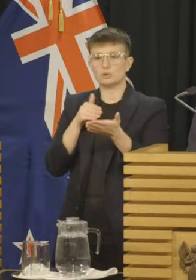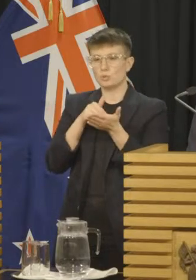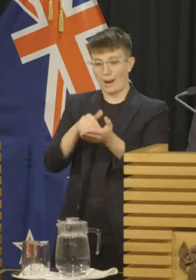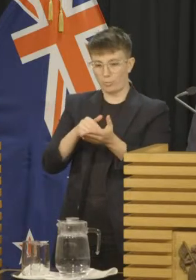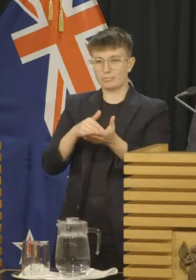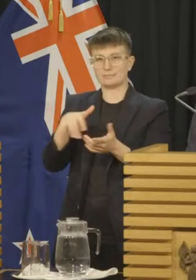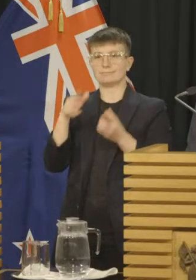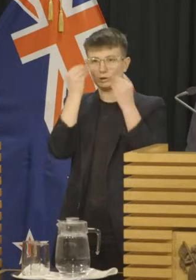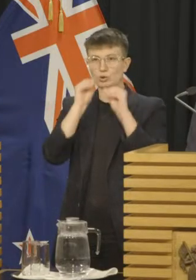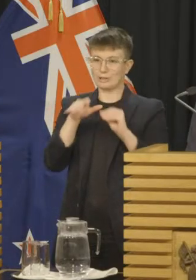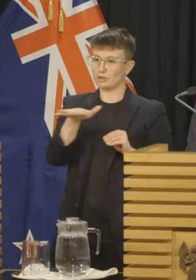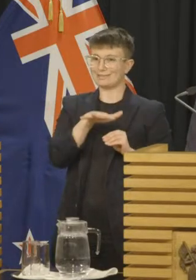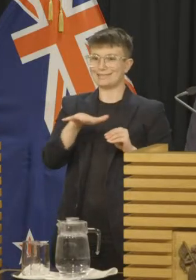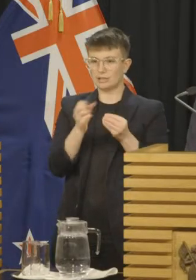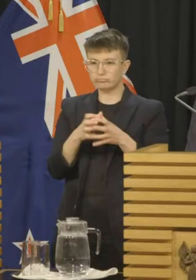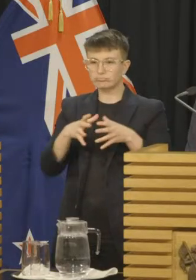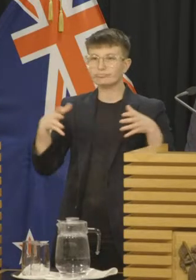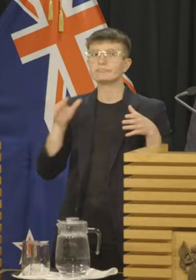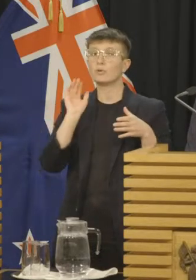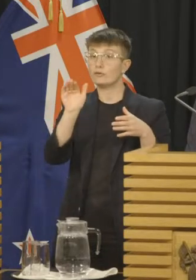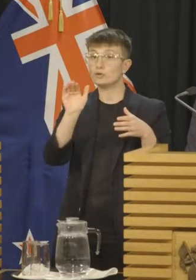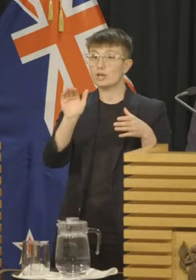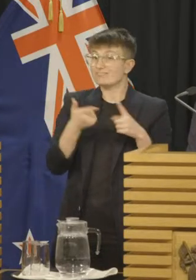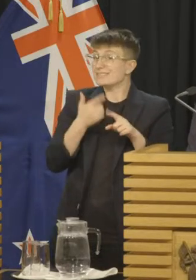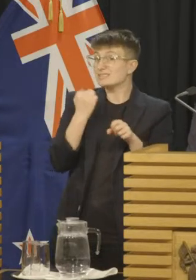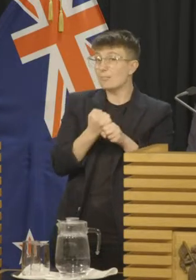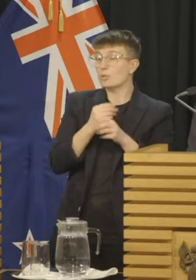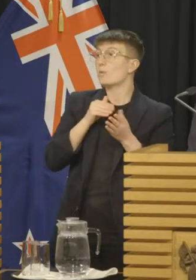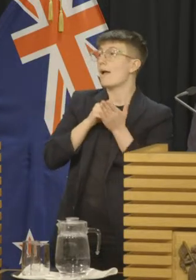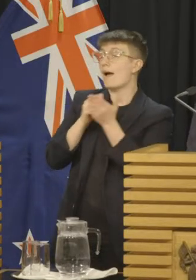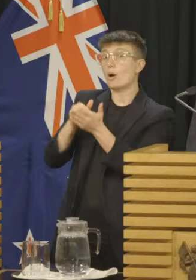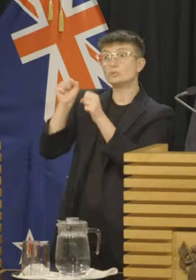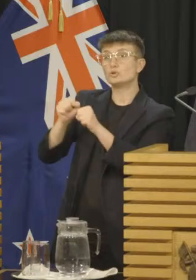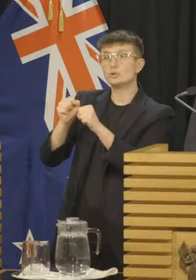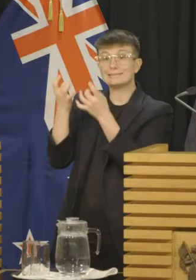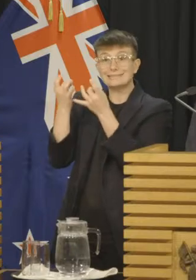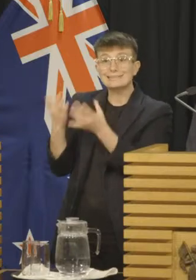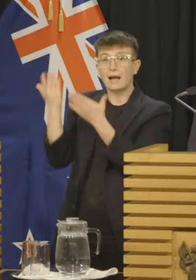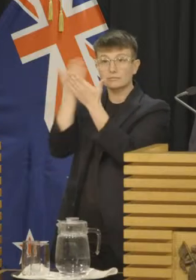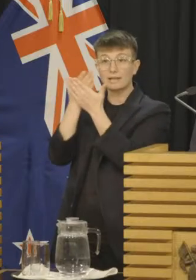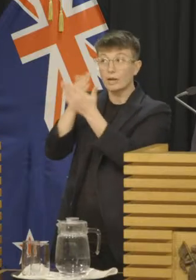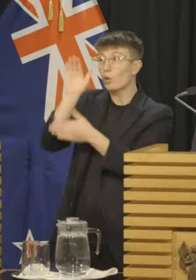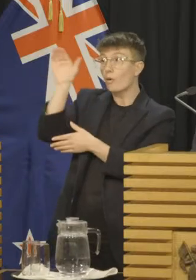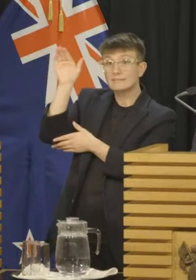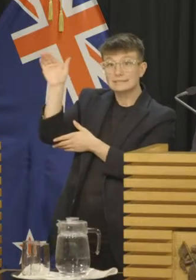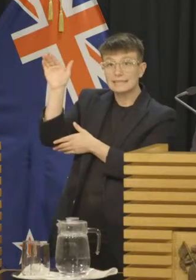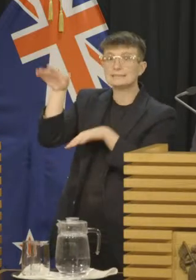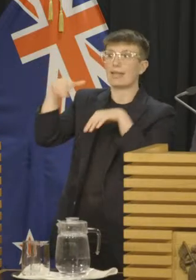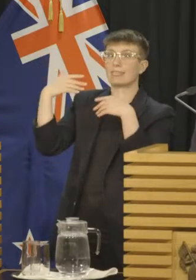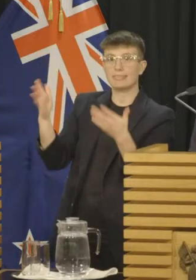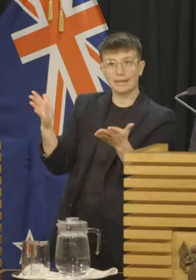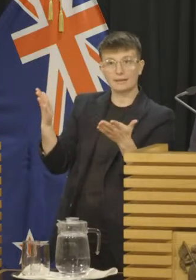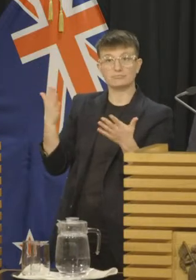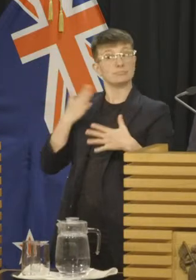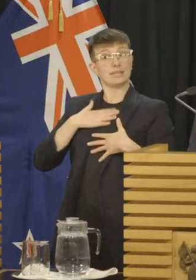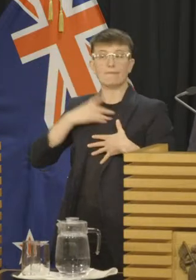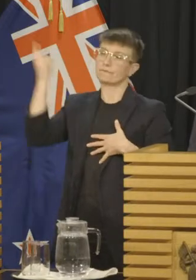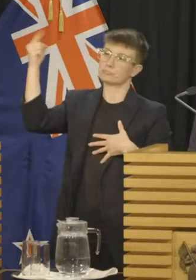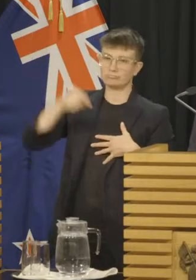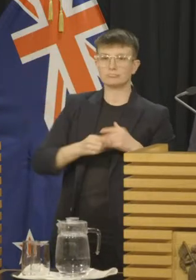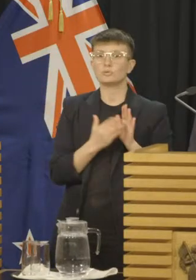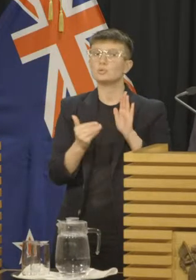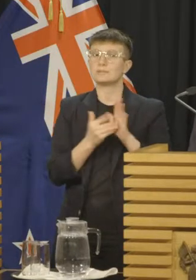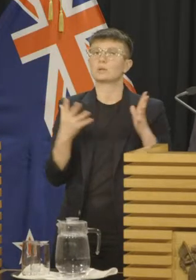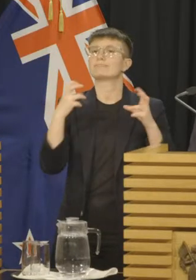students to study from their home countries before coming to New Zealand to complete their studies. We're setting aside funding